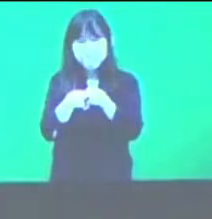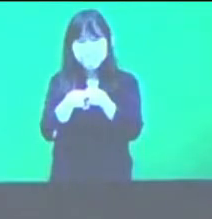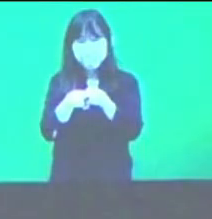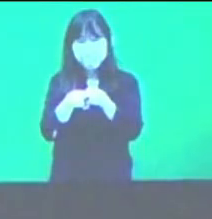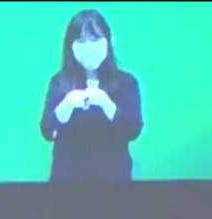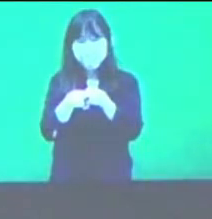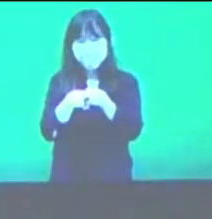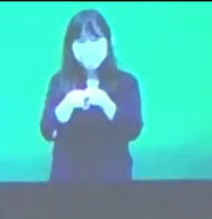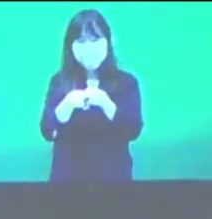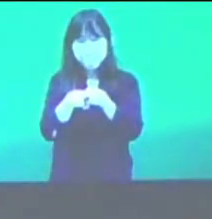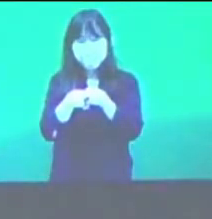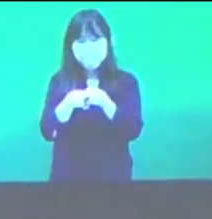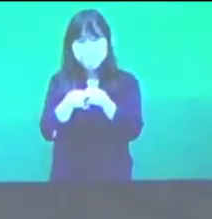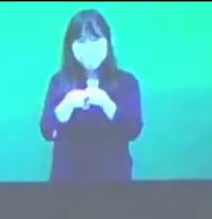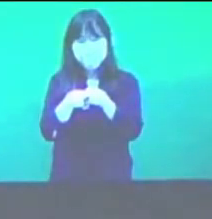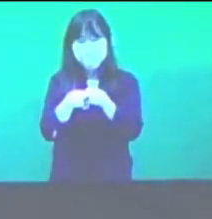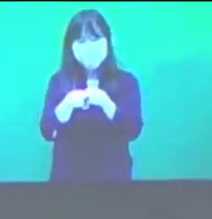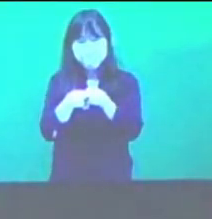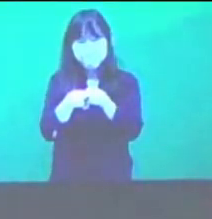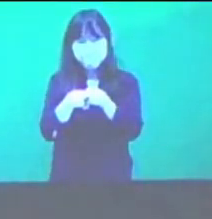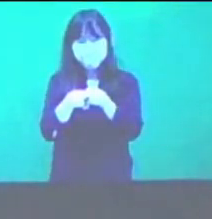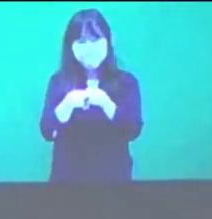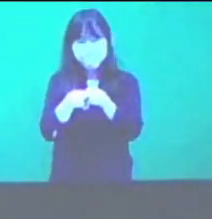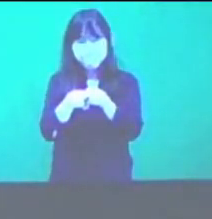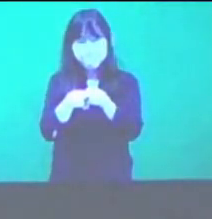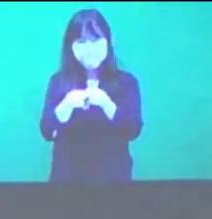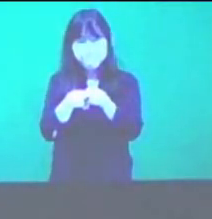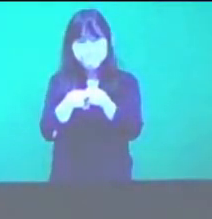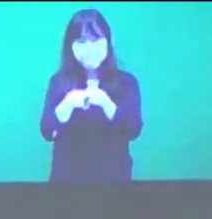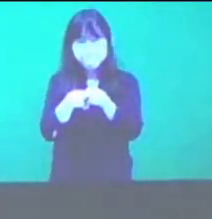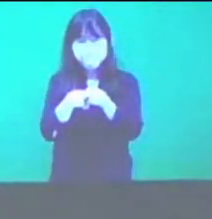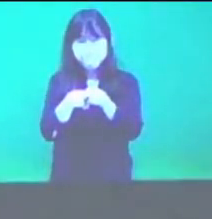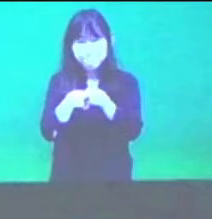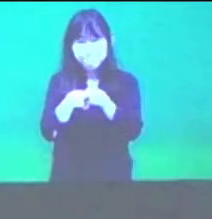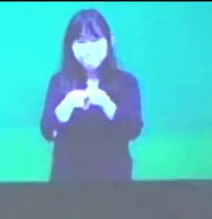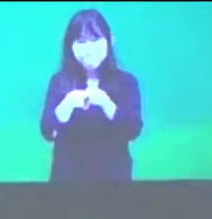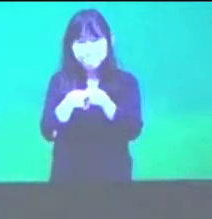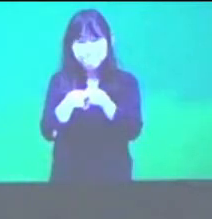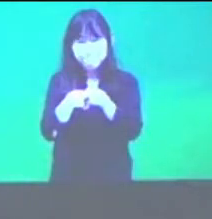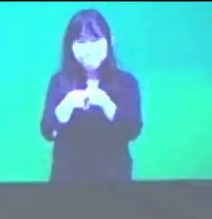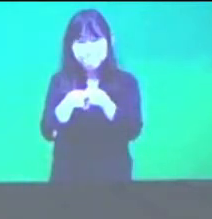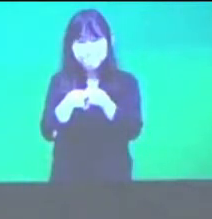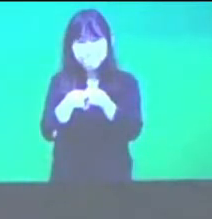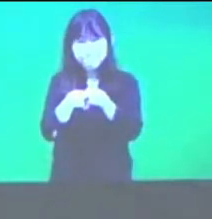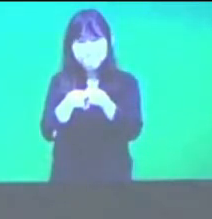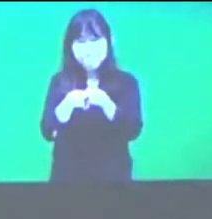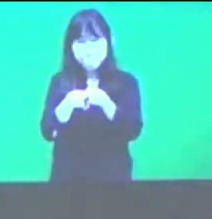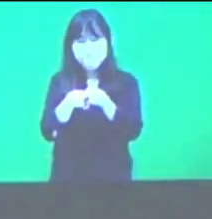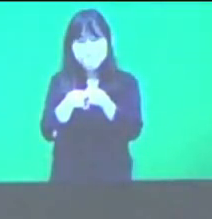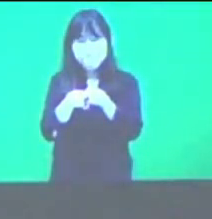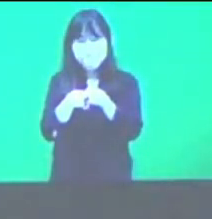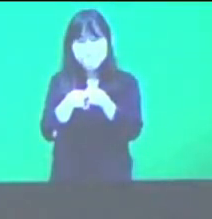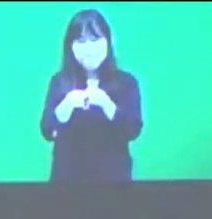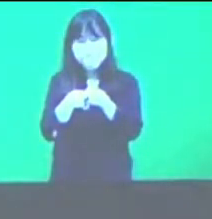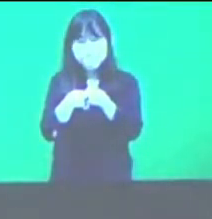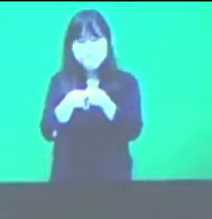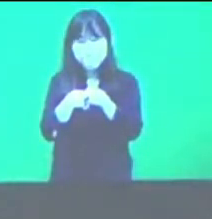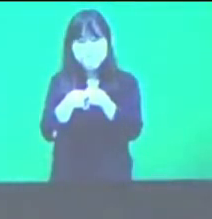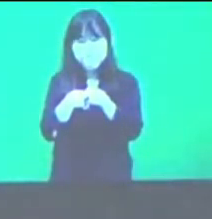seeing that just was such a strength to my heart to be able to stand firm and be bold and to preach,